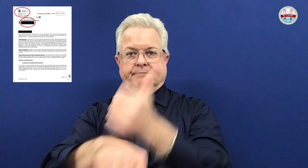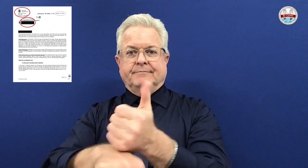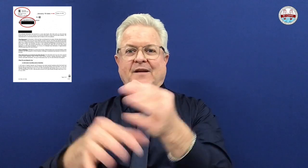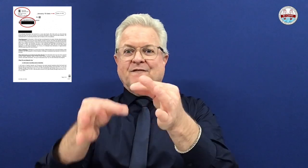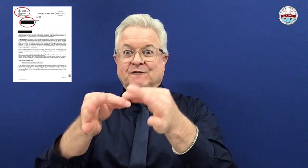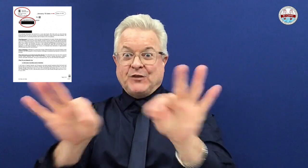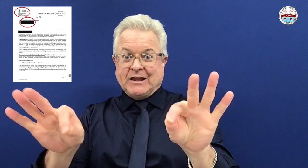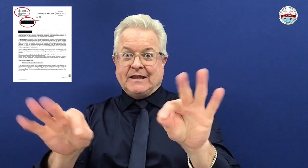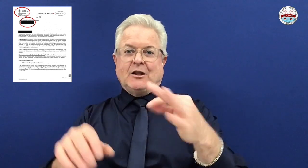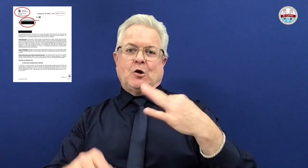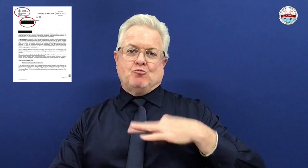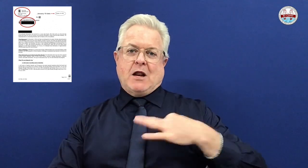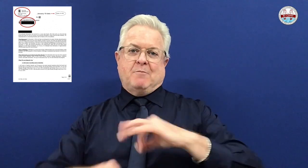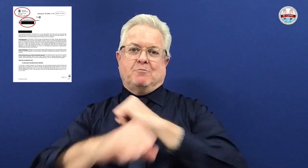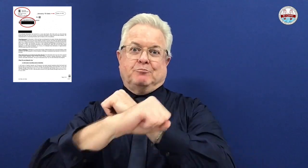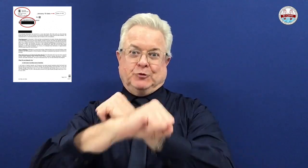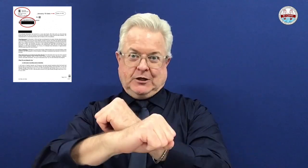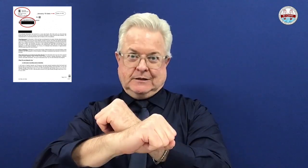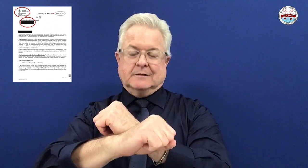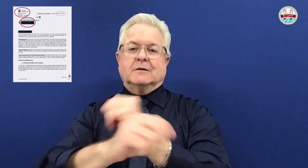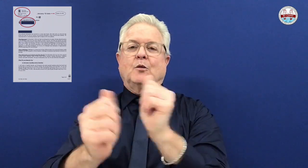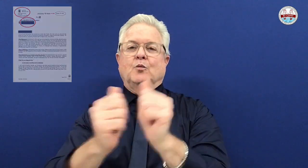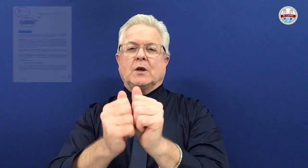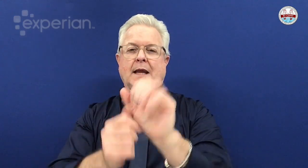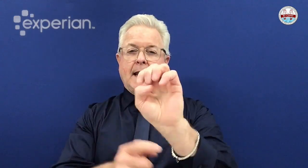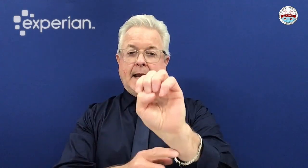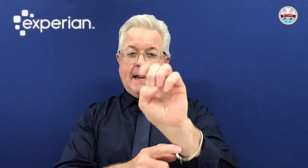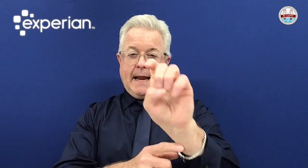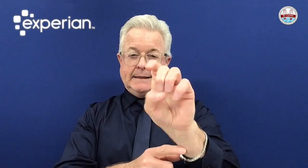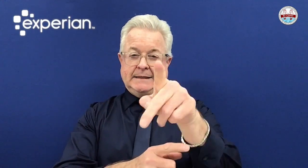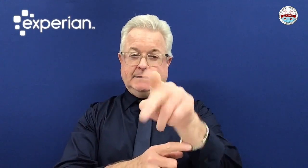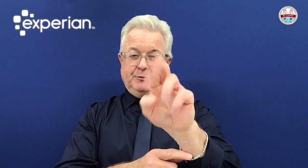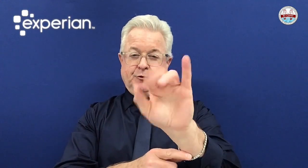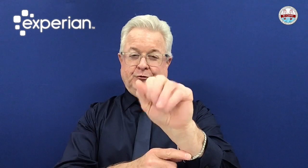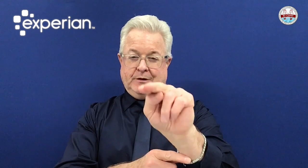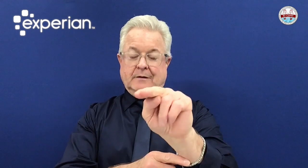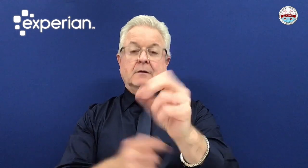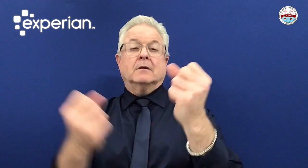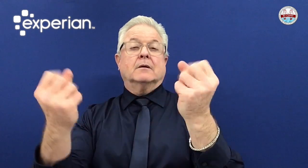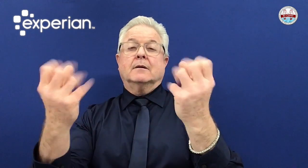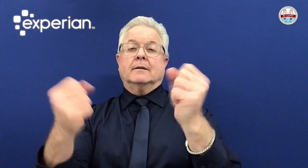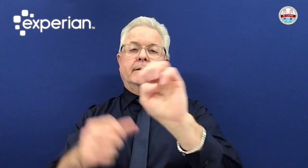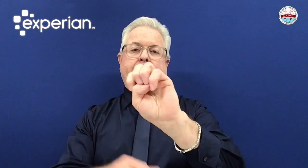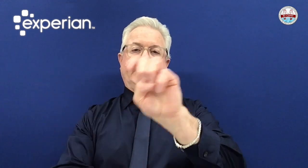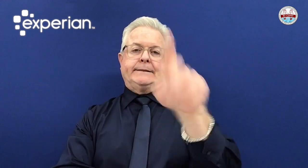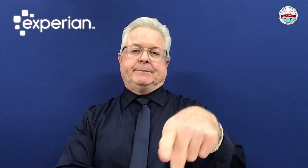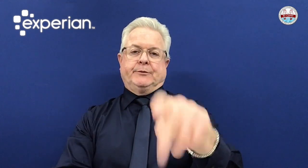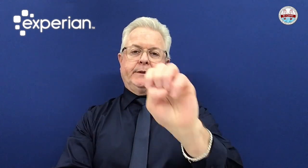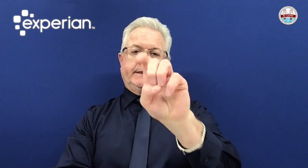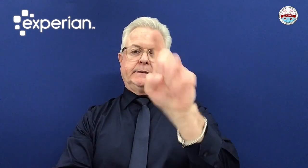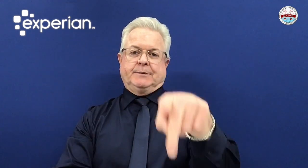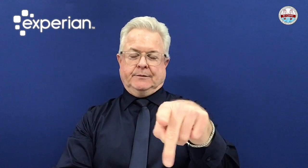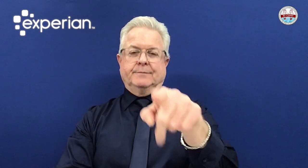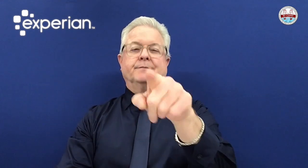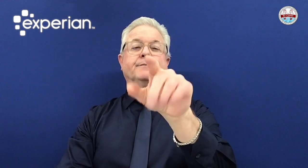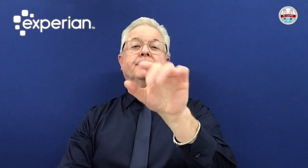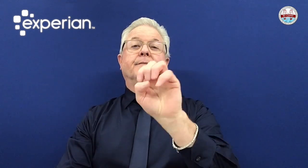encourages everyone who received it to set up free credit protection through a company called Experian.